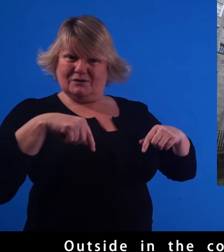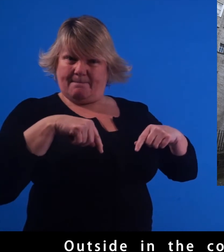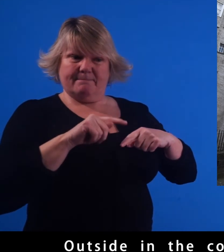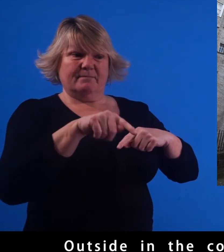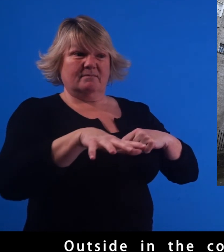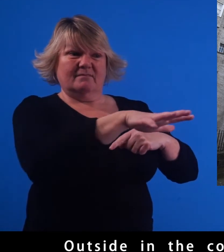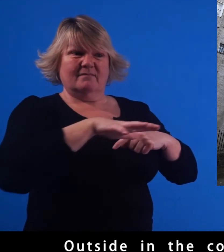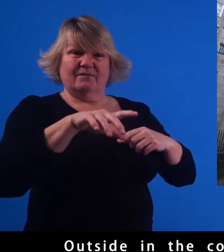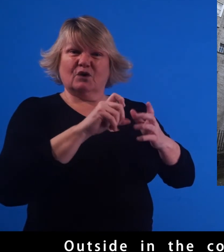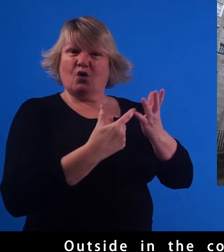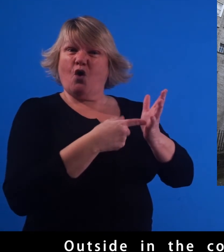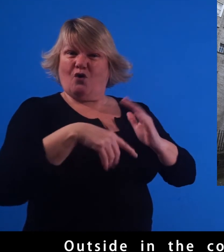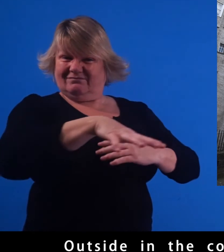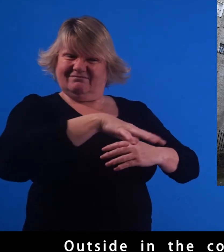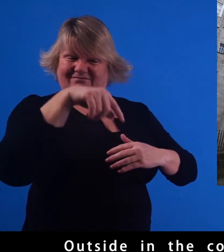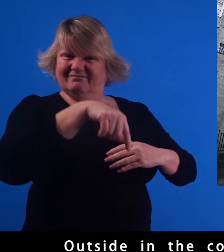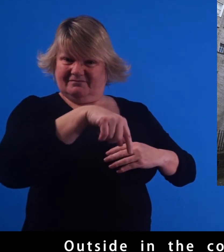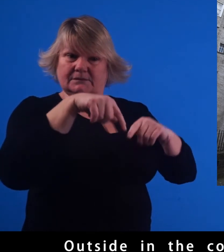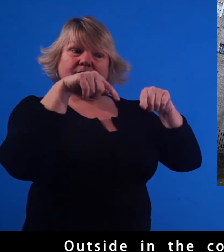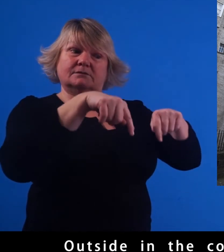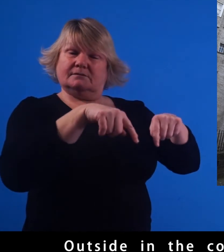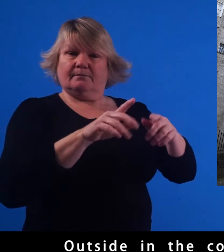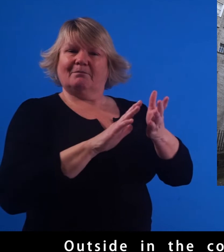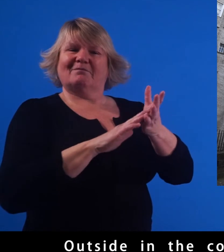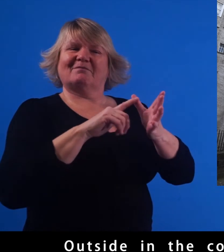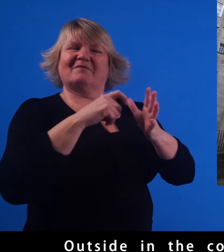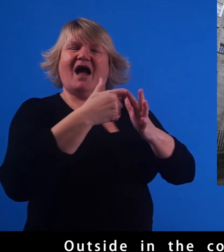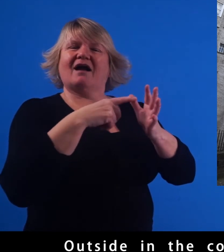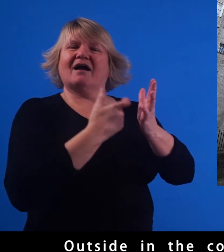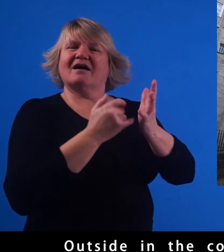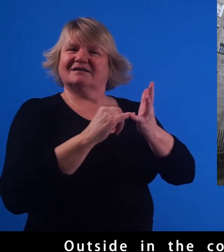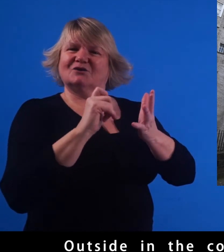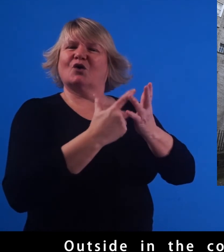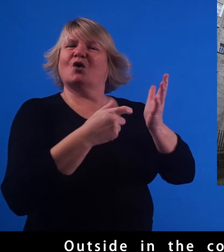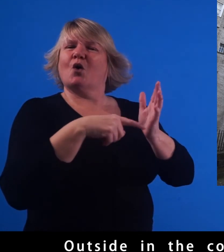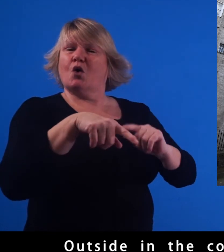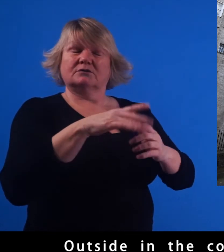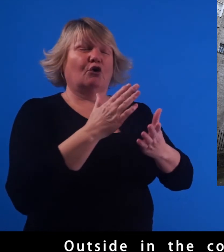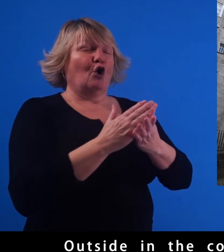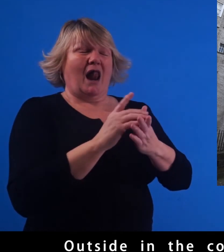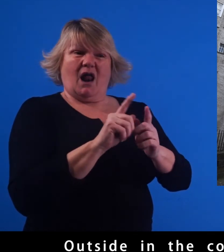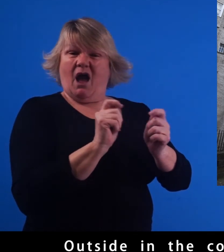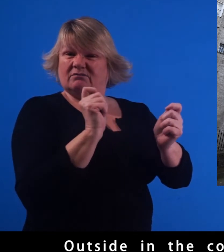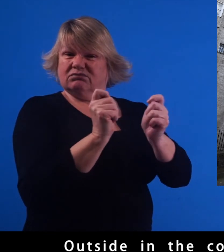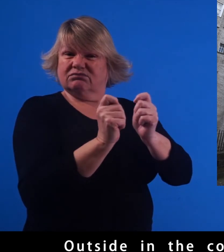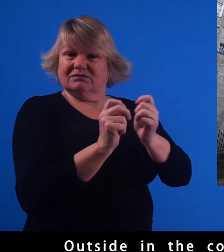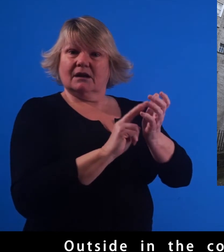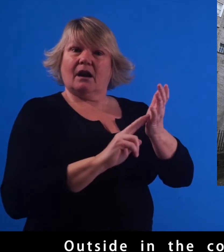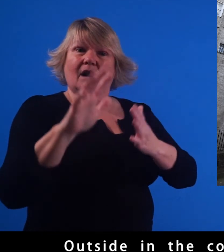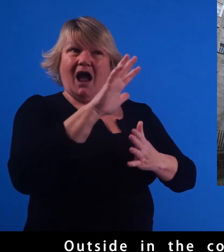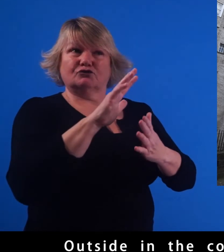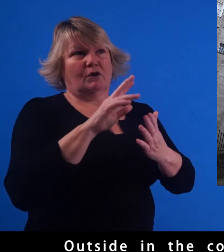Outside, in the courtyard, Macker's Court is an evolving national literary monument.